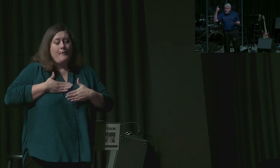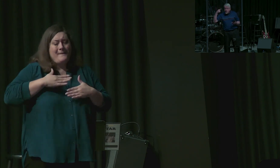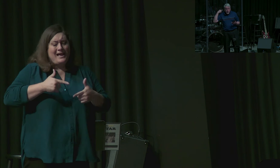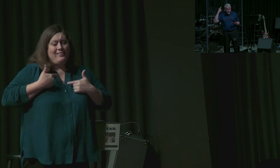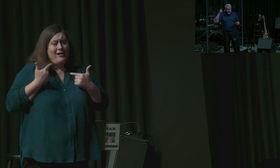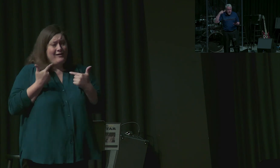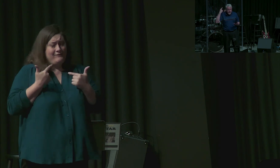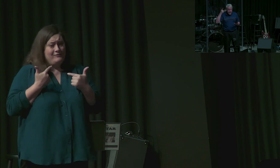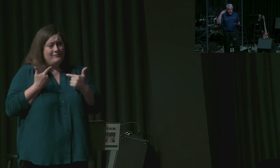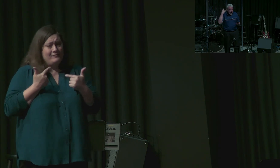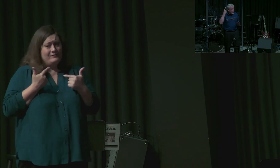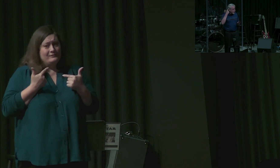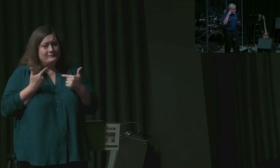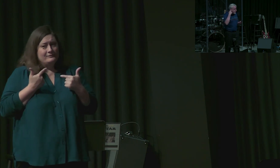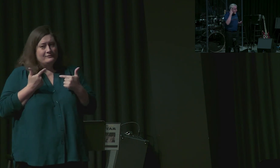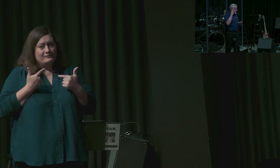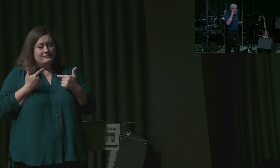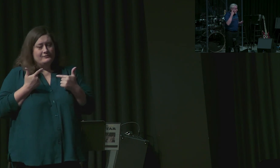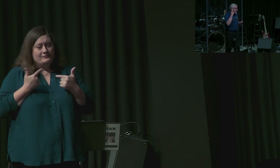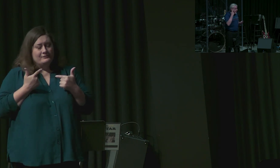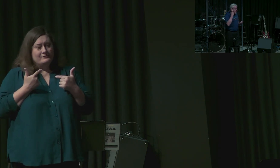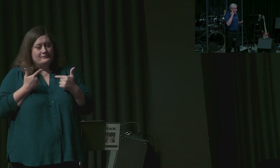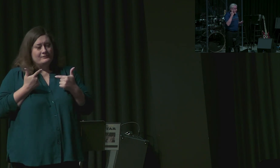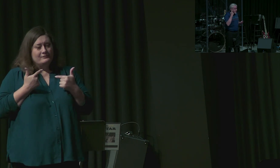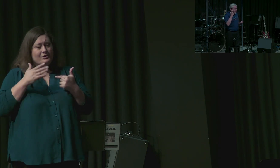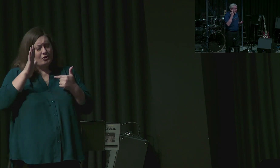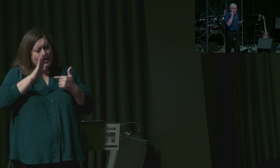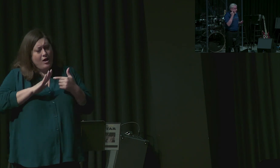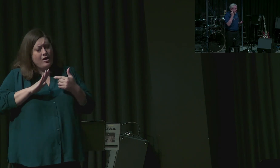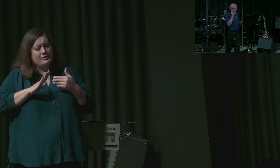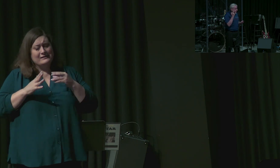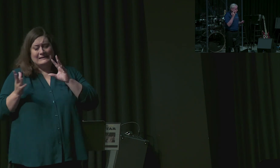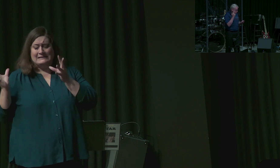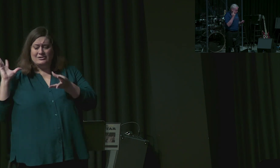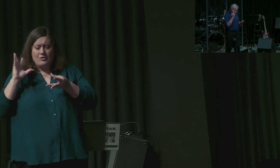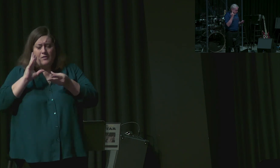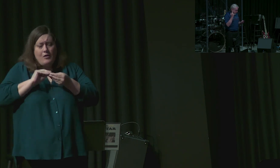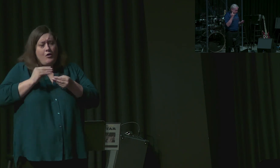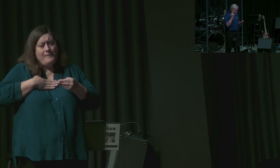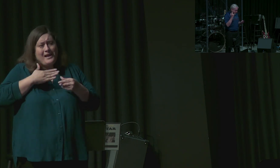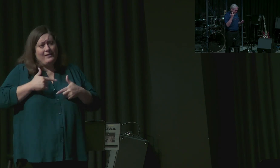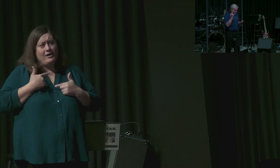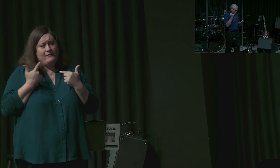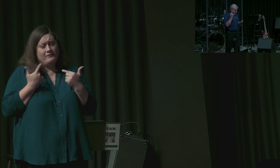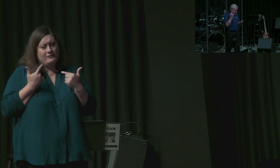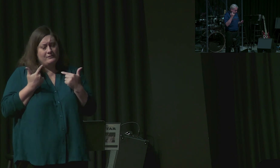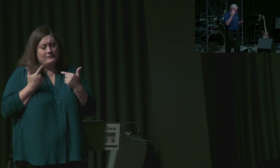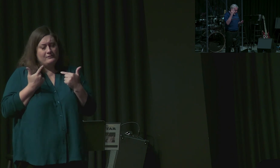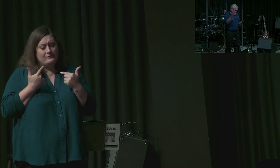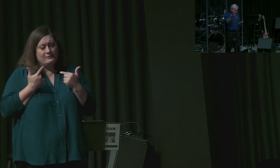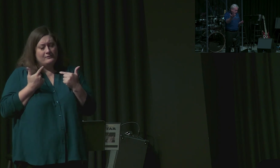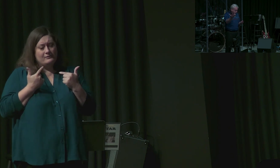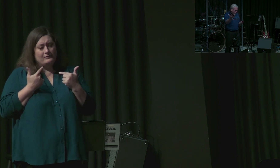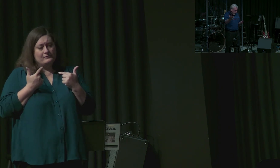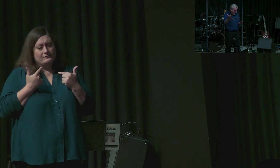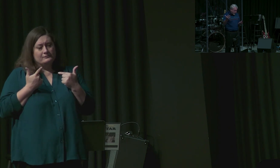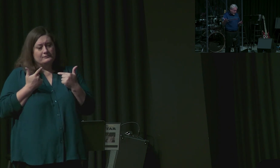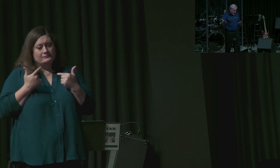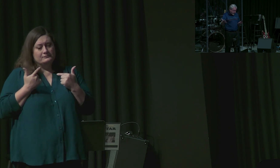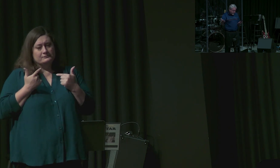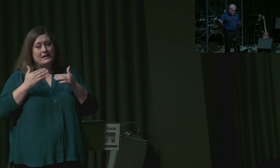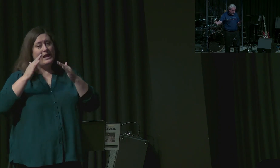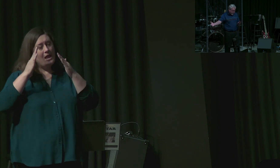Do you hear a different tone than in front of the Pharaoh? "The angel who